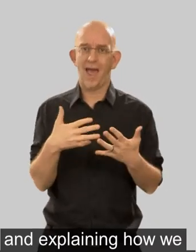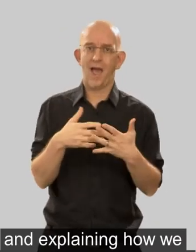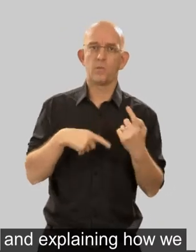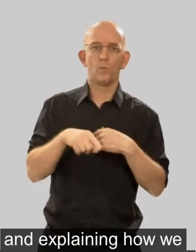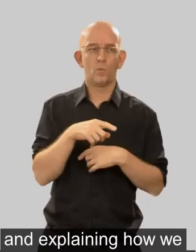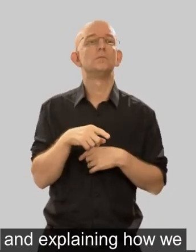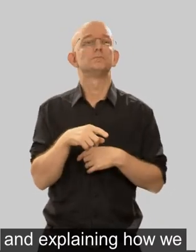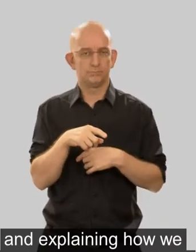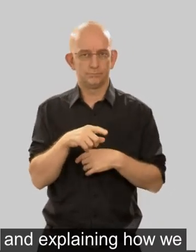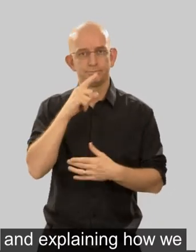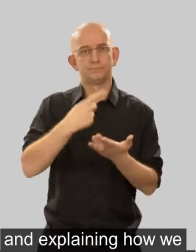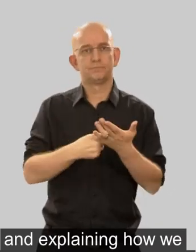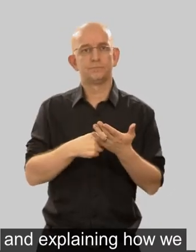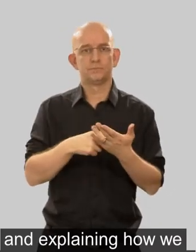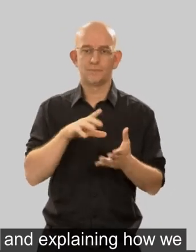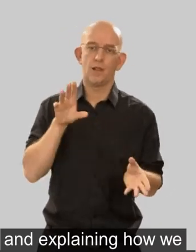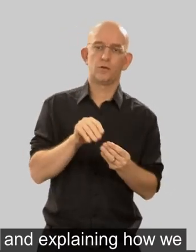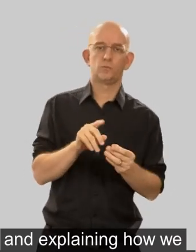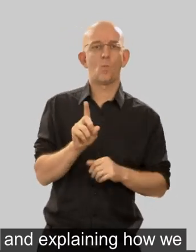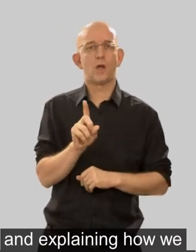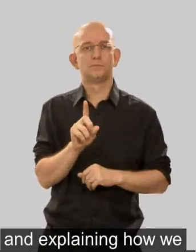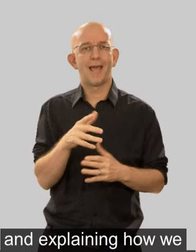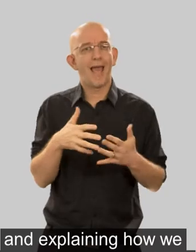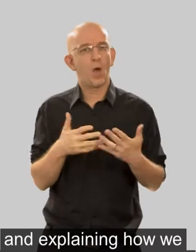and explaining how we reached our conclusions.